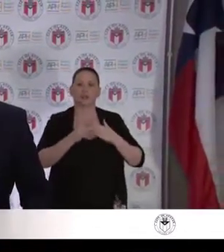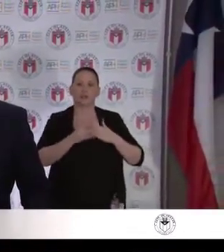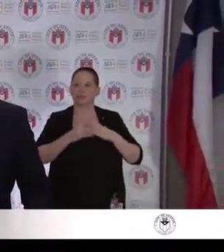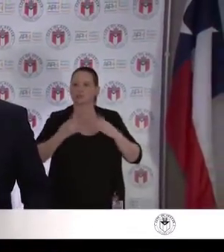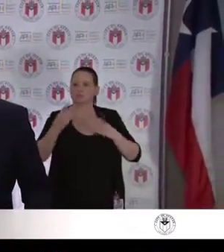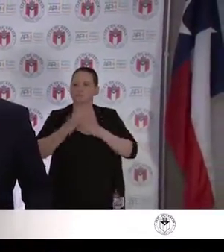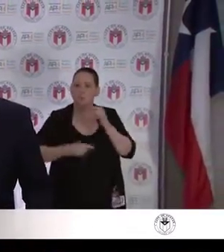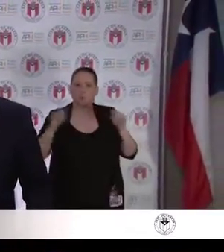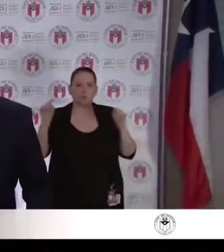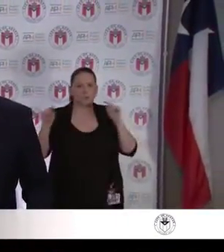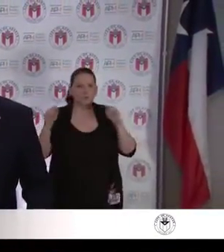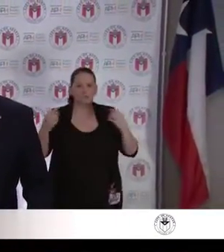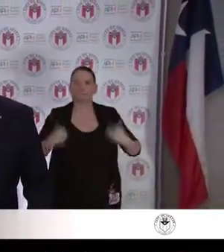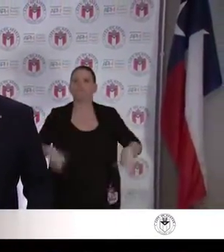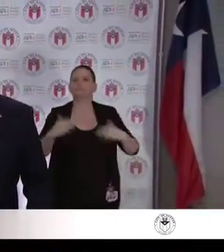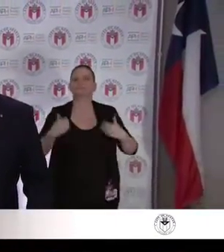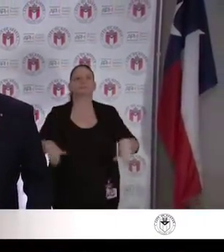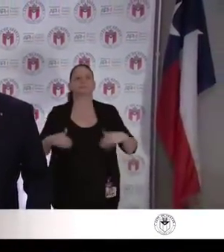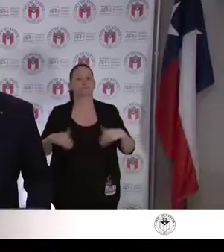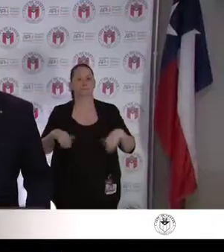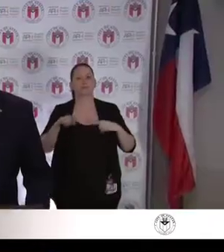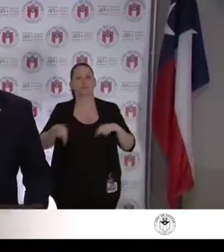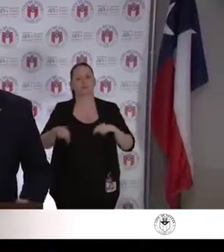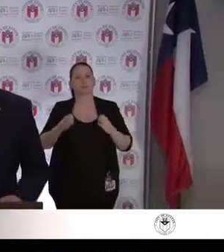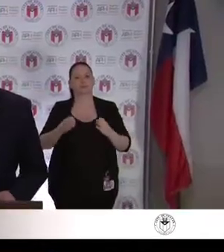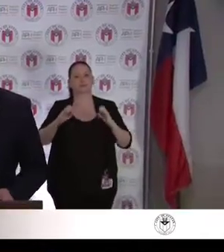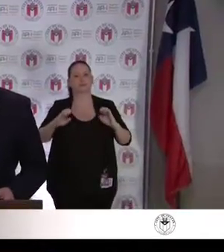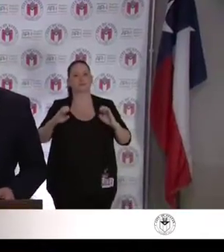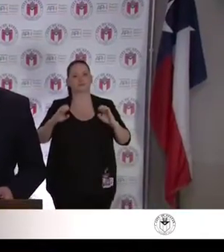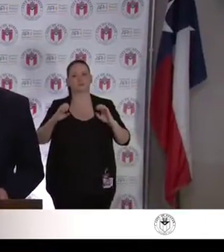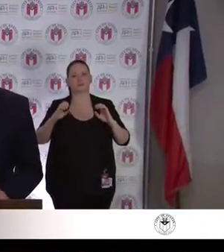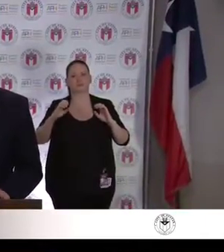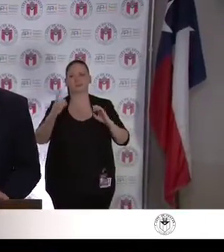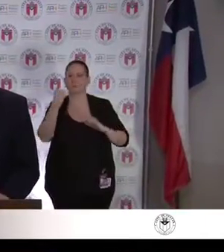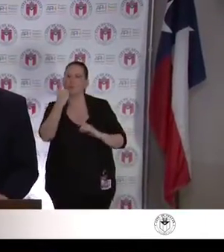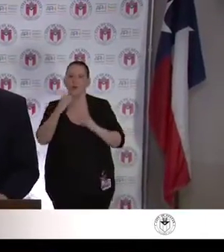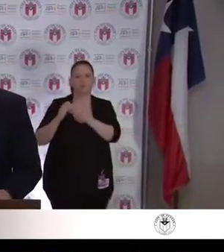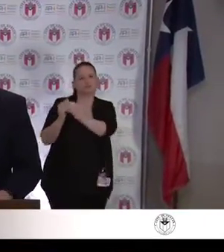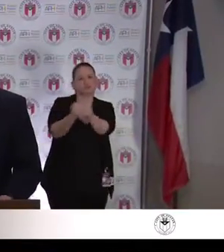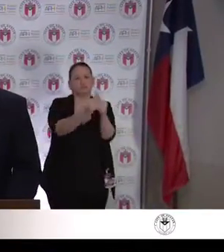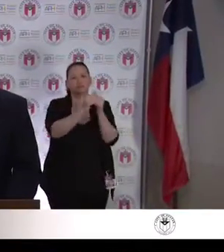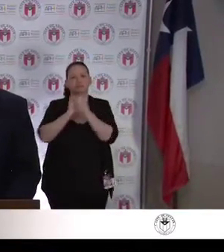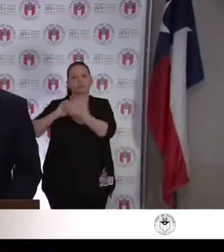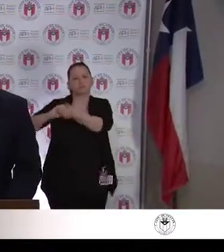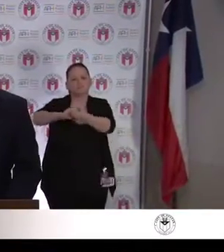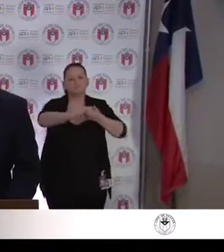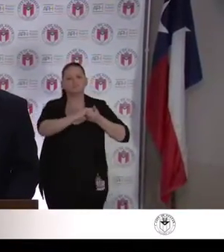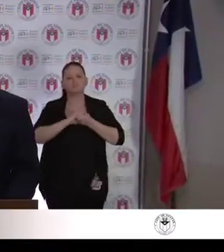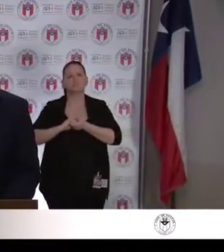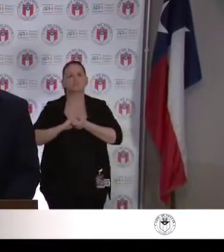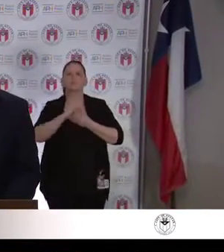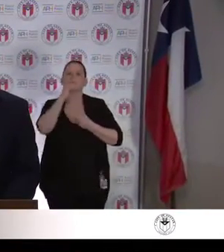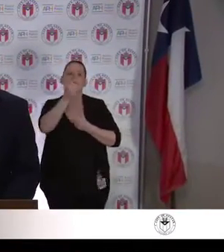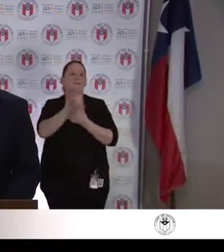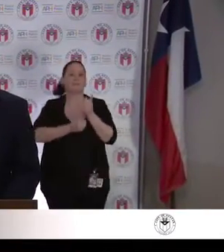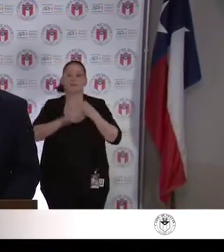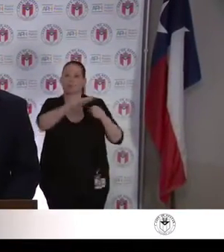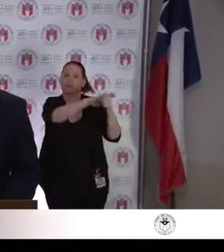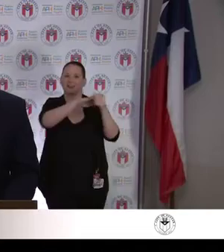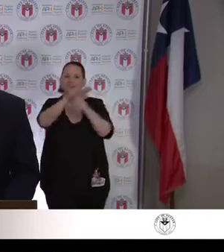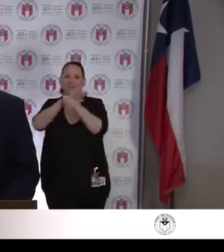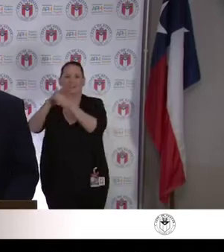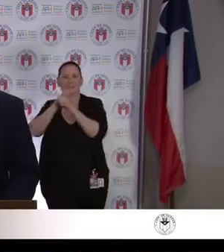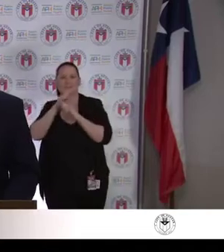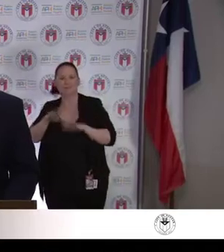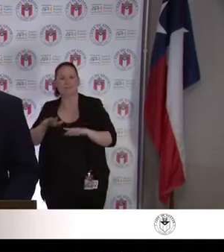both. This is really one effort that we're all doing together, and not every region is